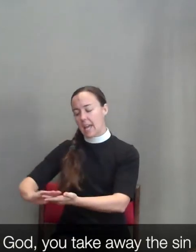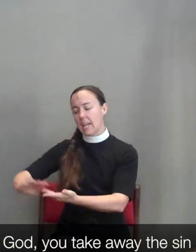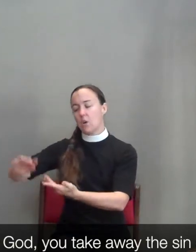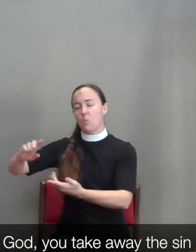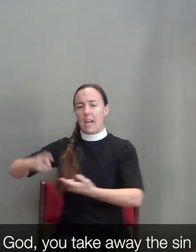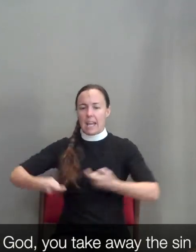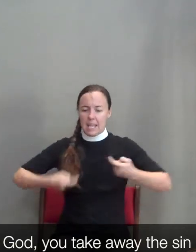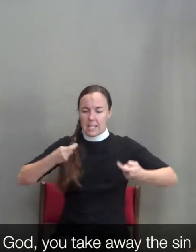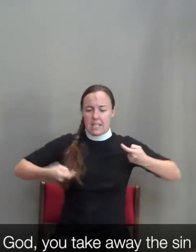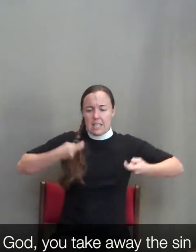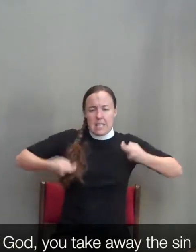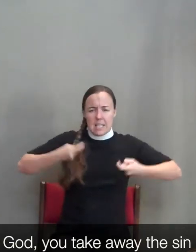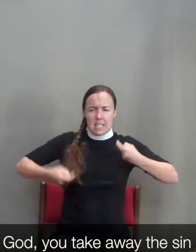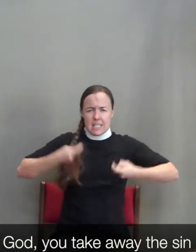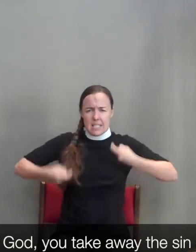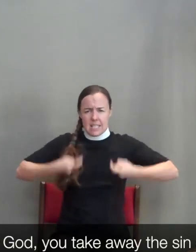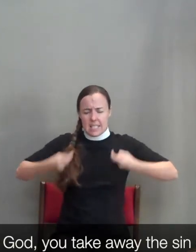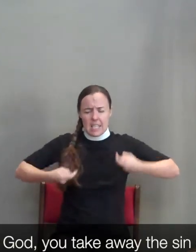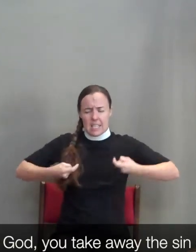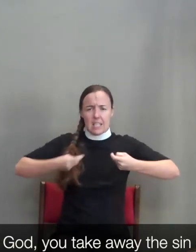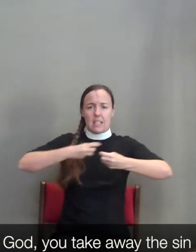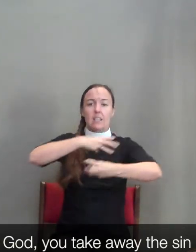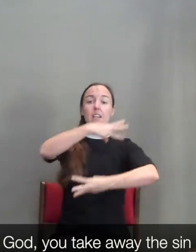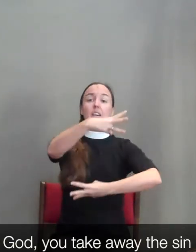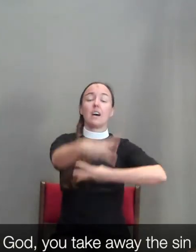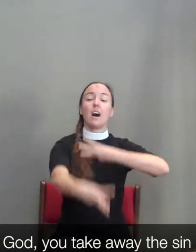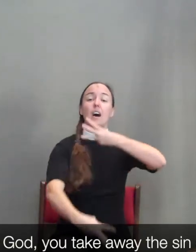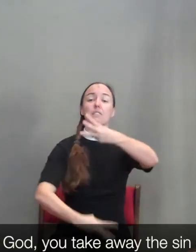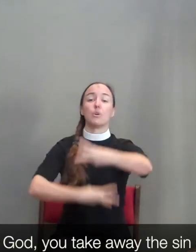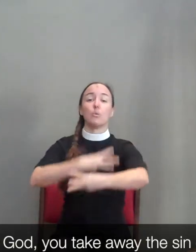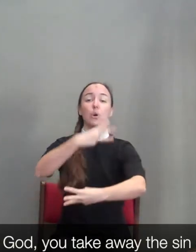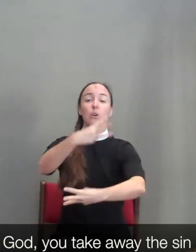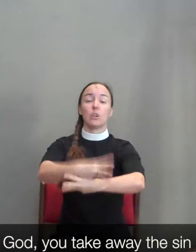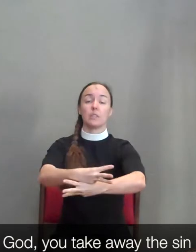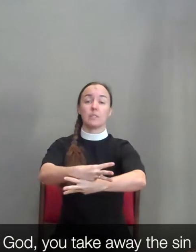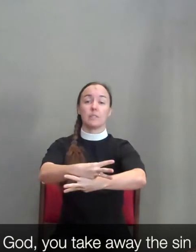take away the sin of the world.